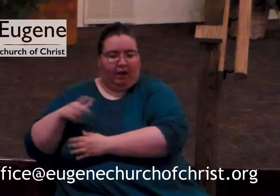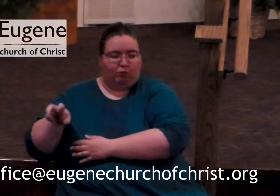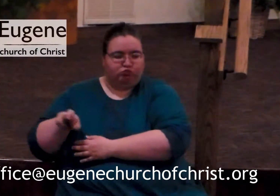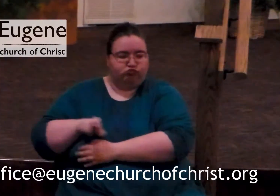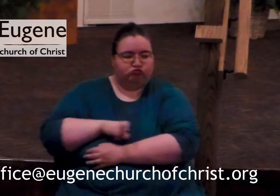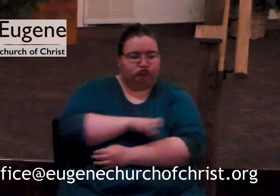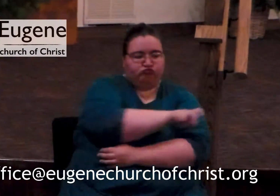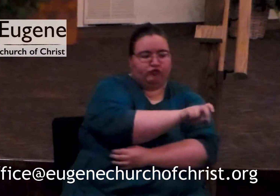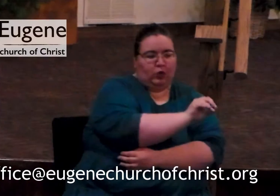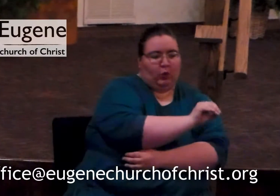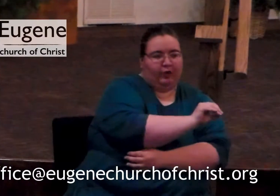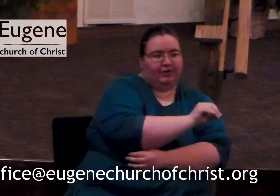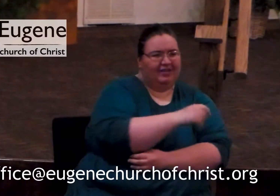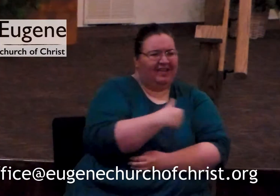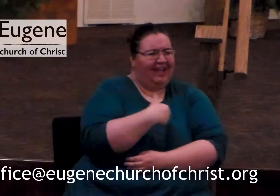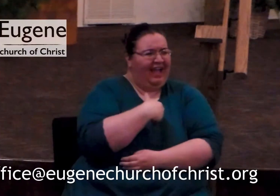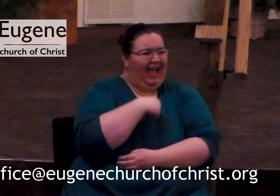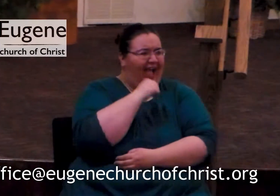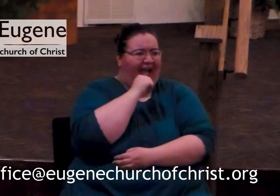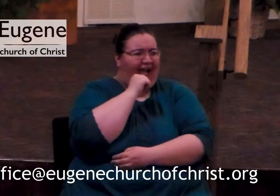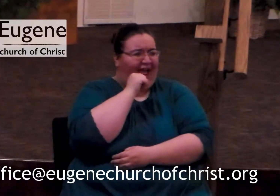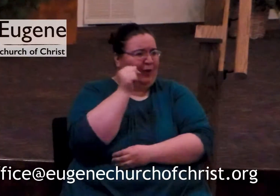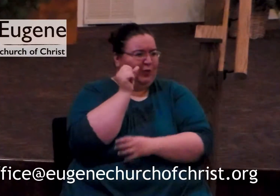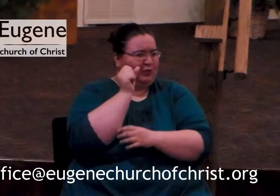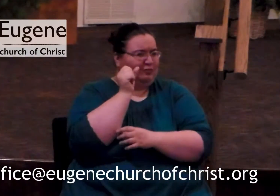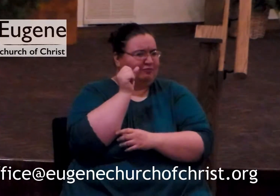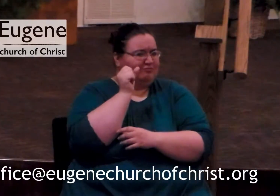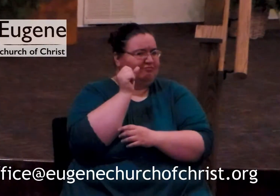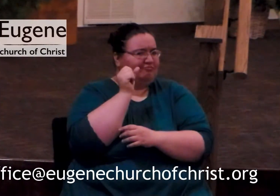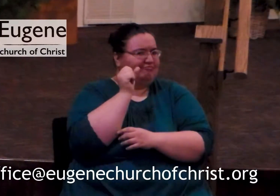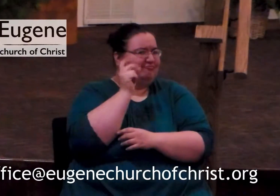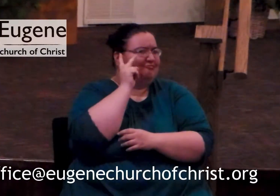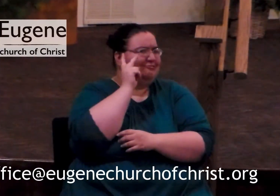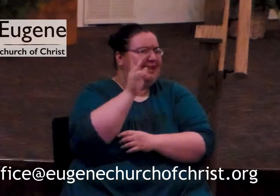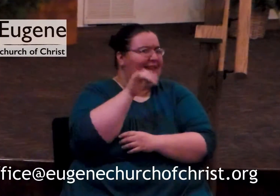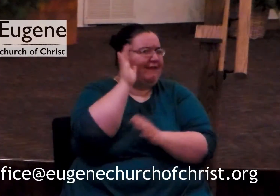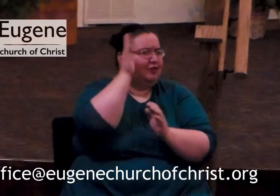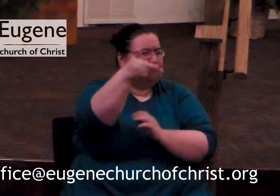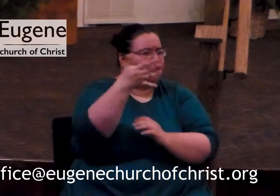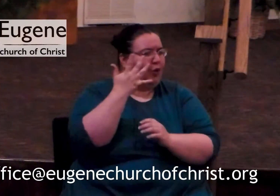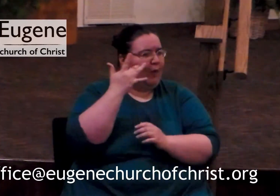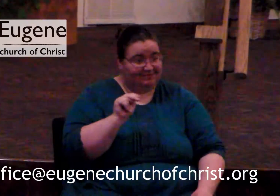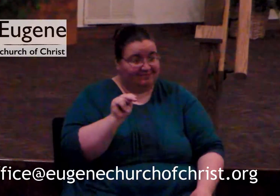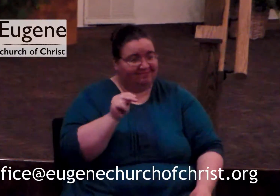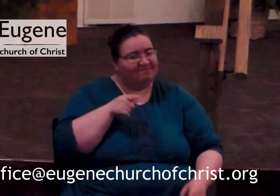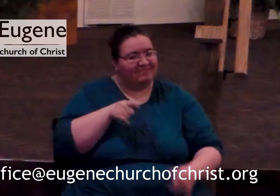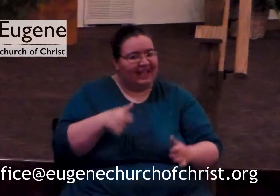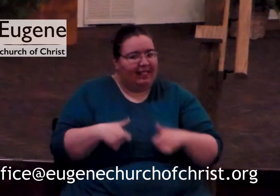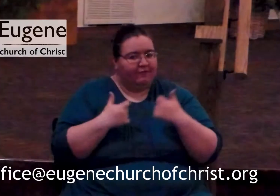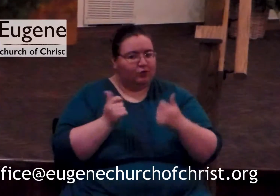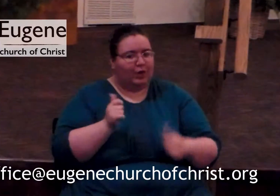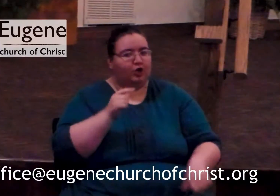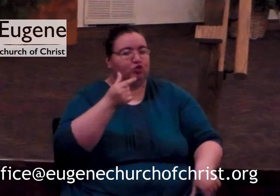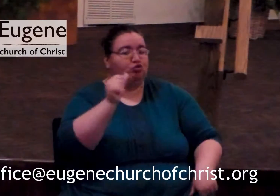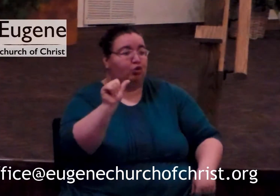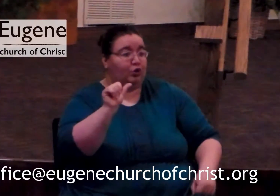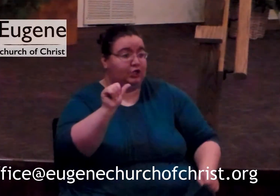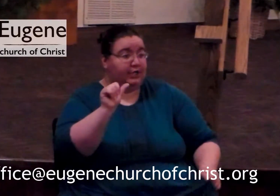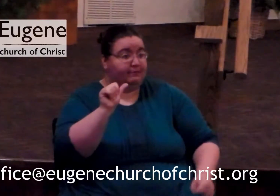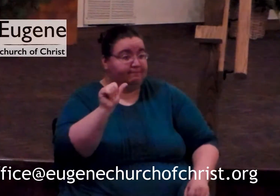a big part of it is where my roots are. Ken Robinson, who is in a hospital in Utah right now that we prayed for earlier today, he